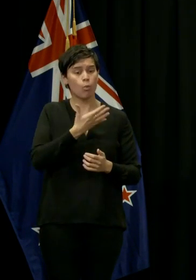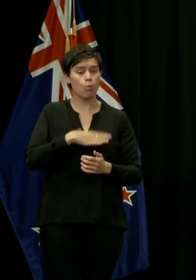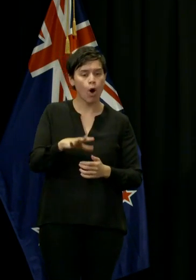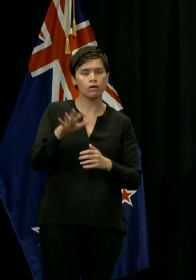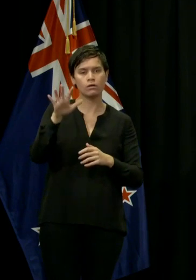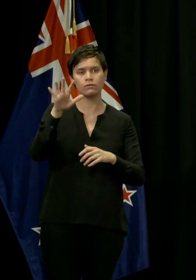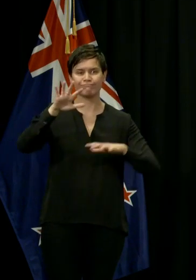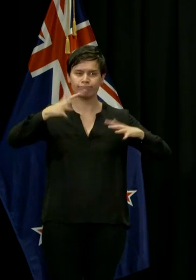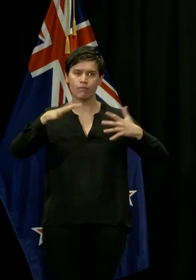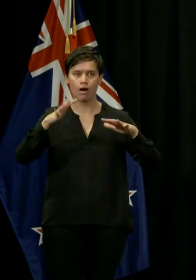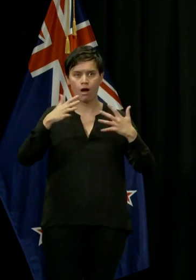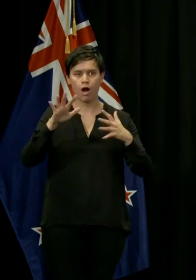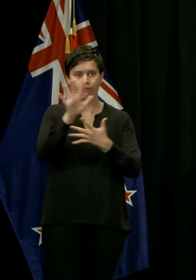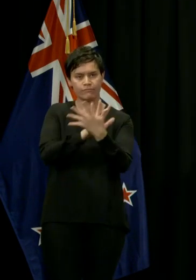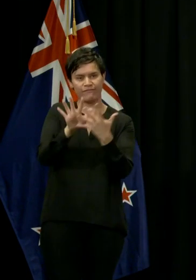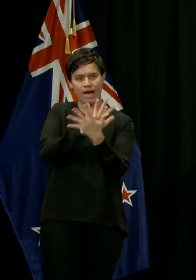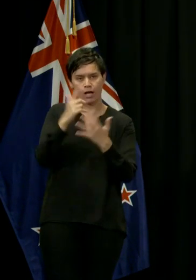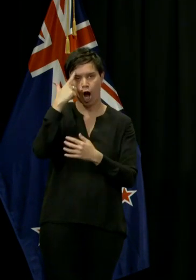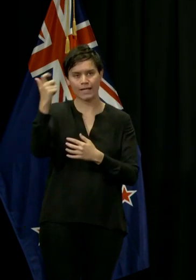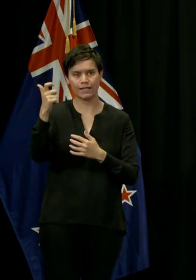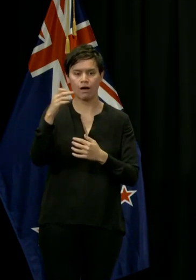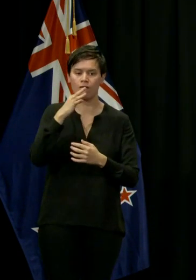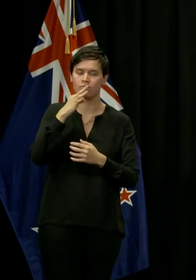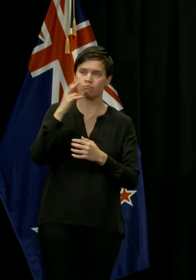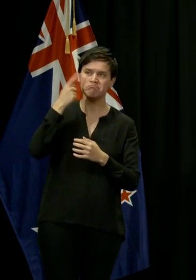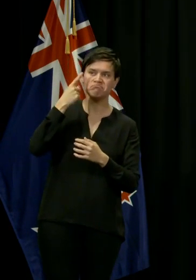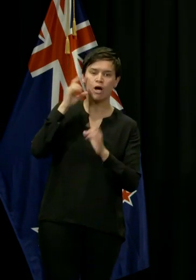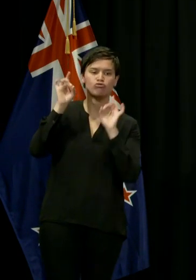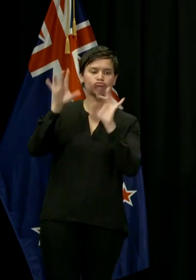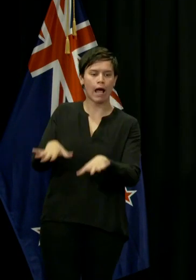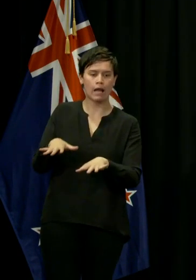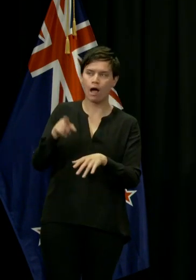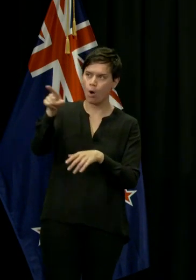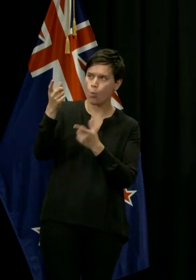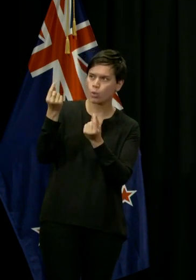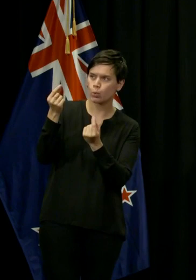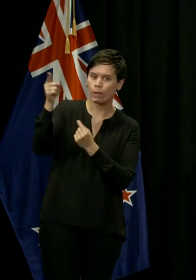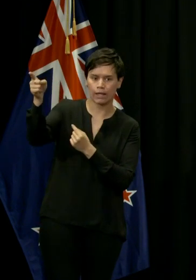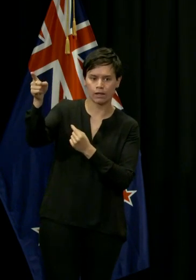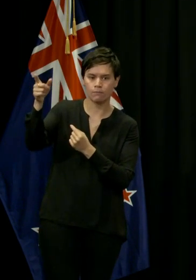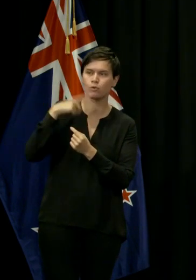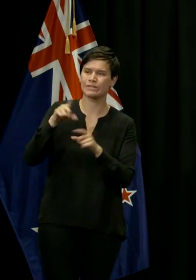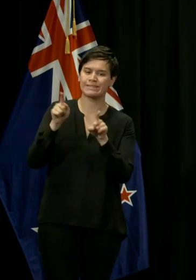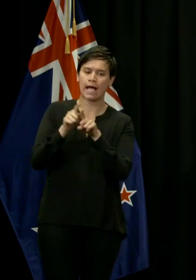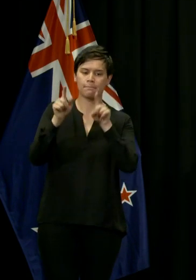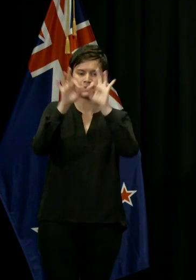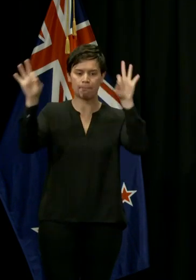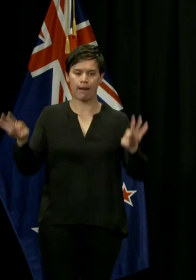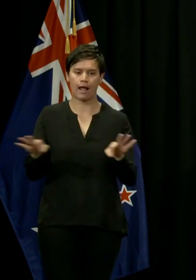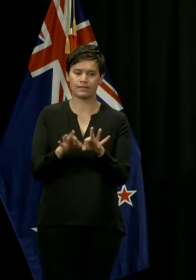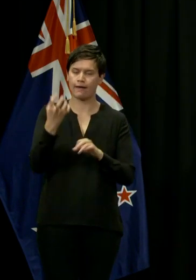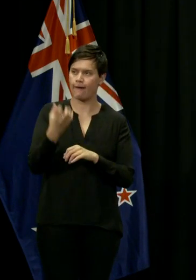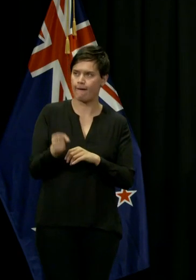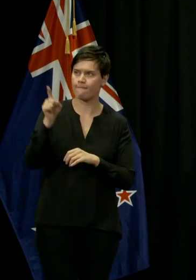what we have been working on with the banks. We want to make sure that's appropriate to New Zealand, both in terms of the level of it, the way